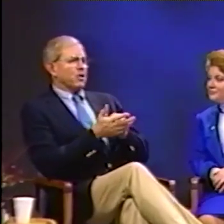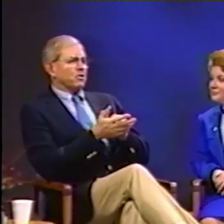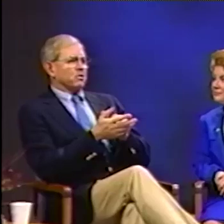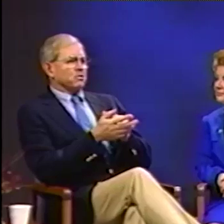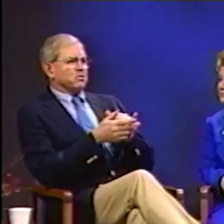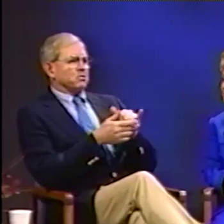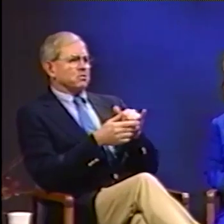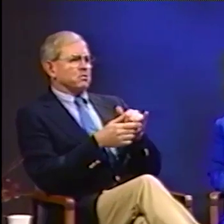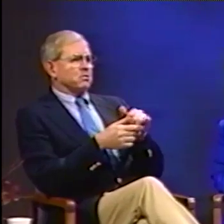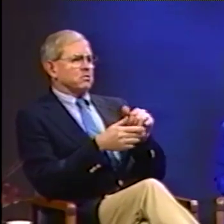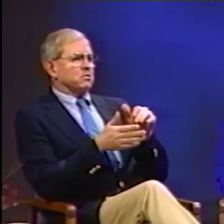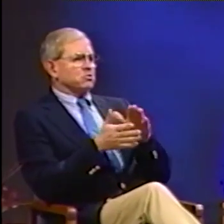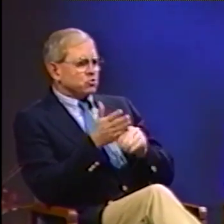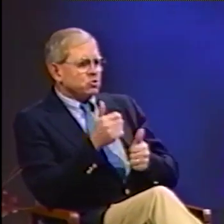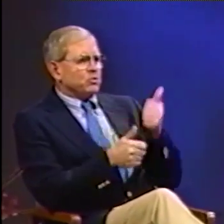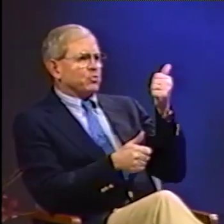of possibilities, and we found that